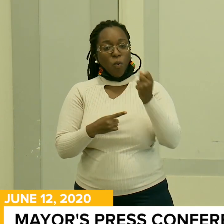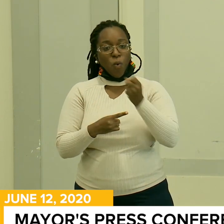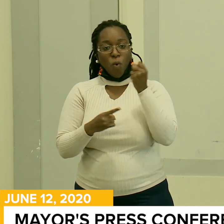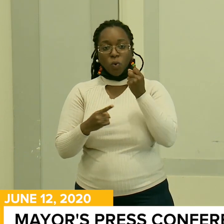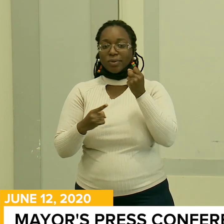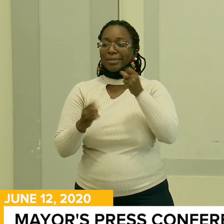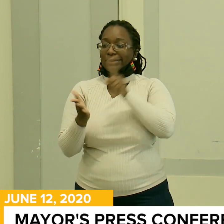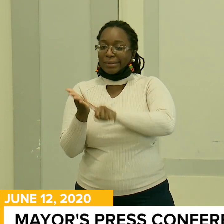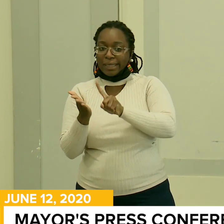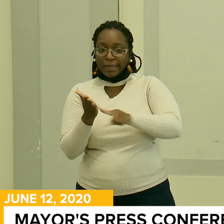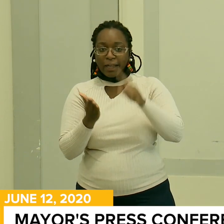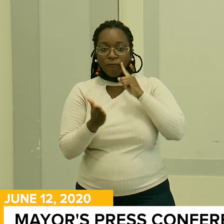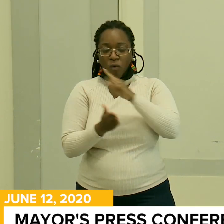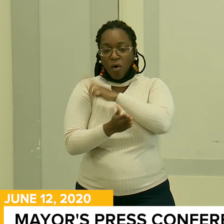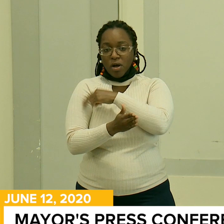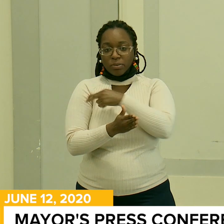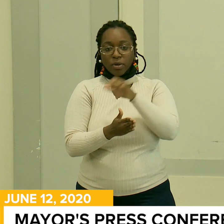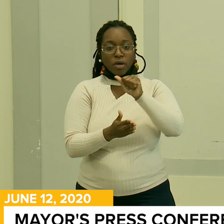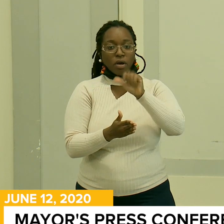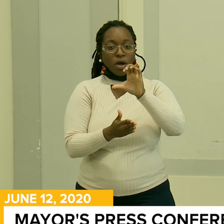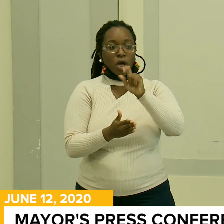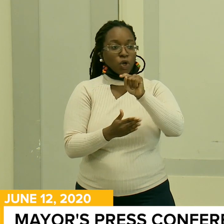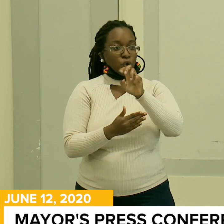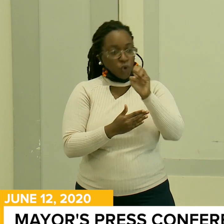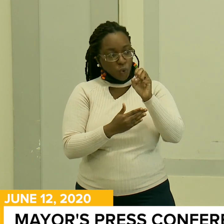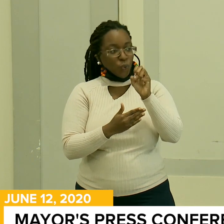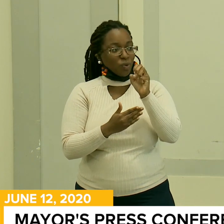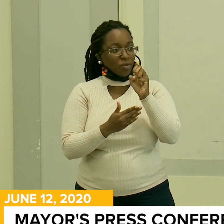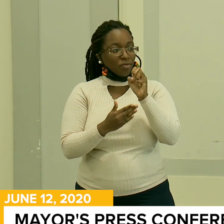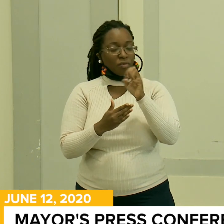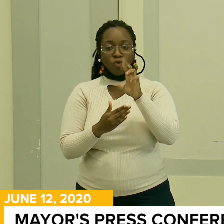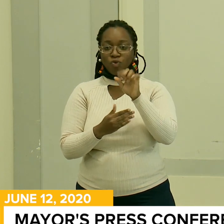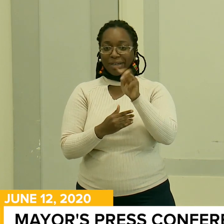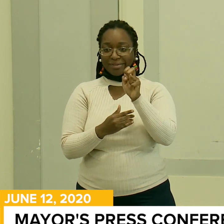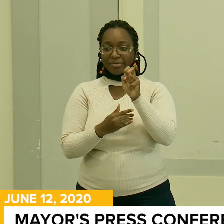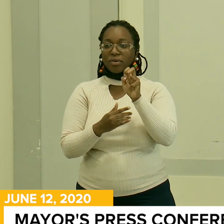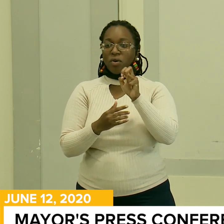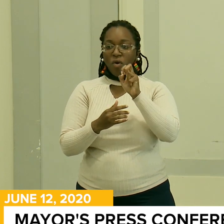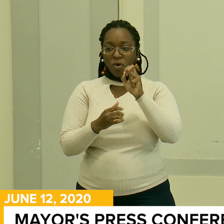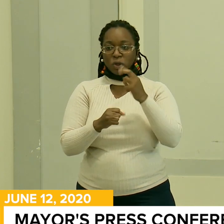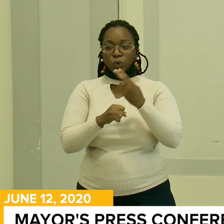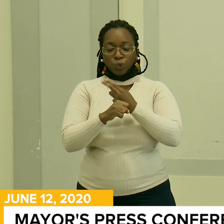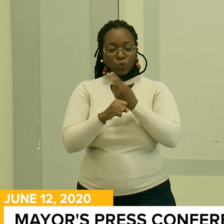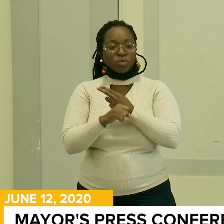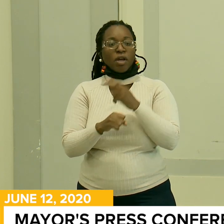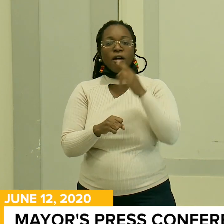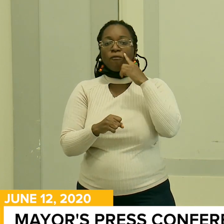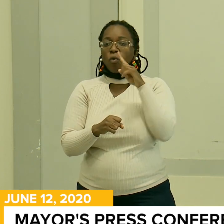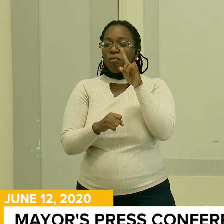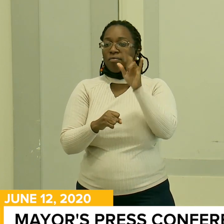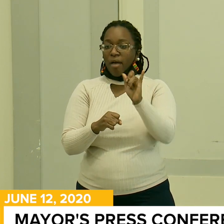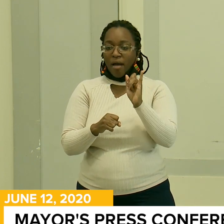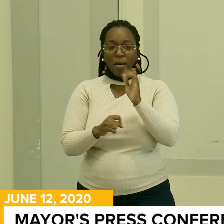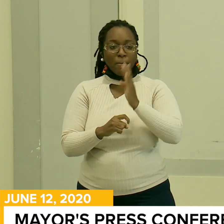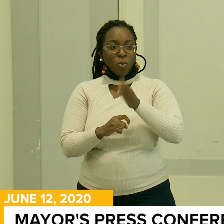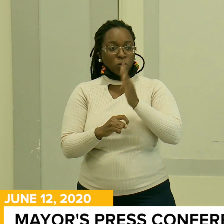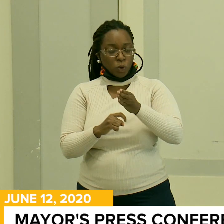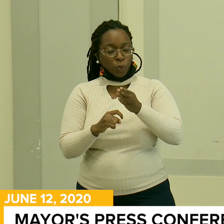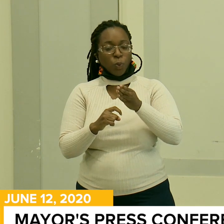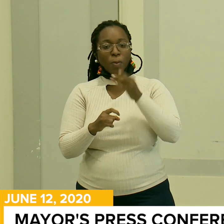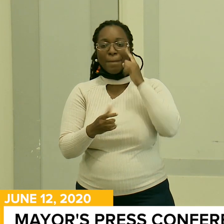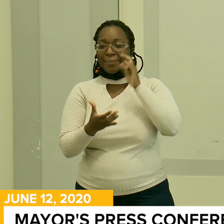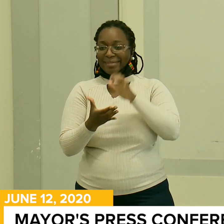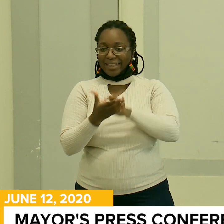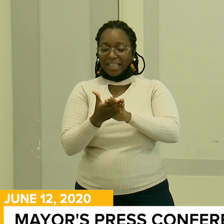care hospital utilization rates. All of this information, including where Baltimore City stands, can be found publicly